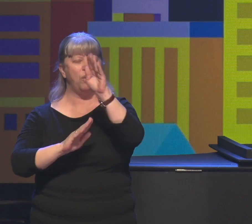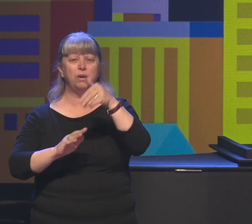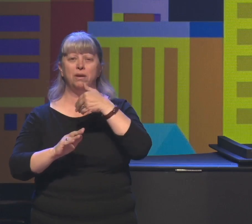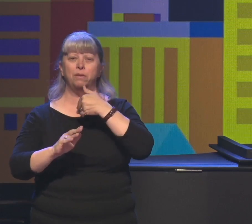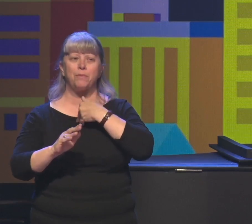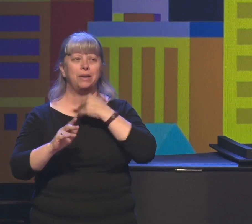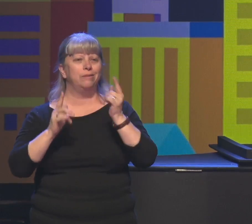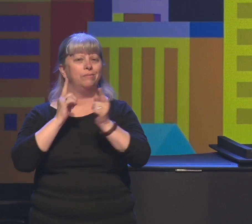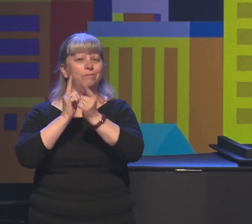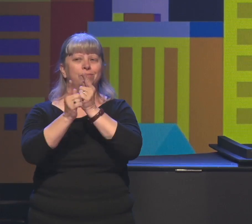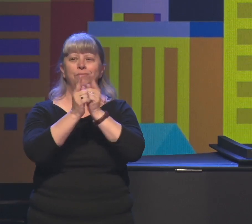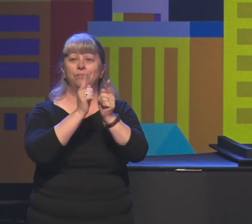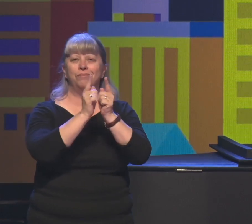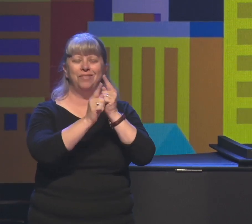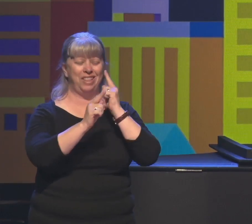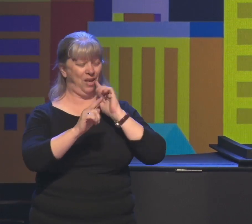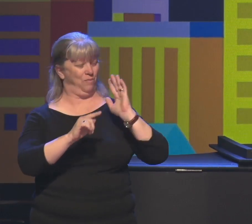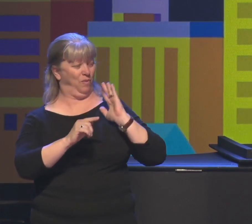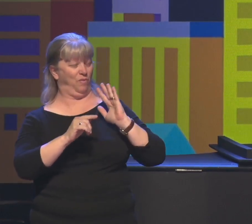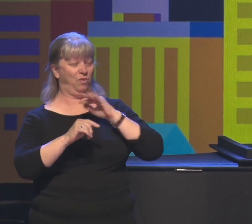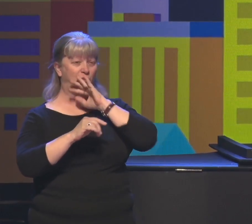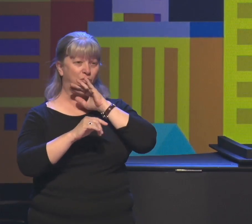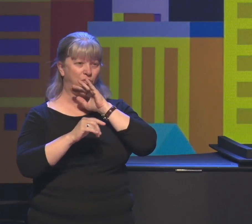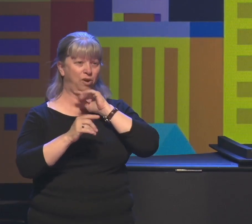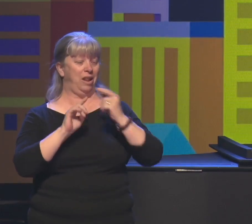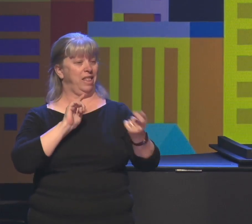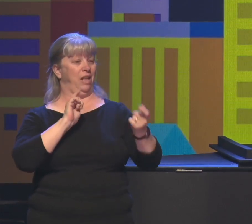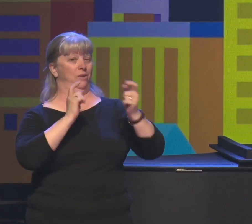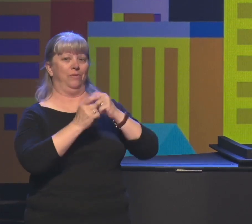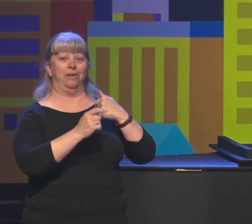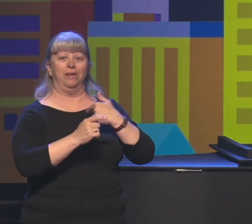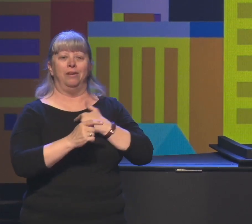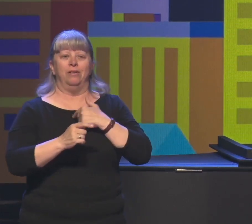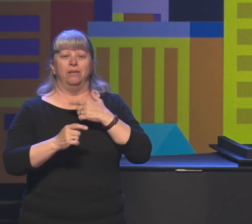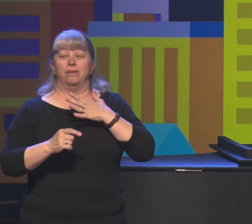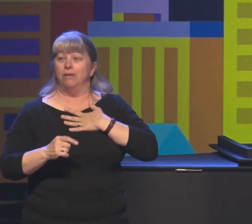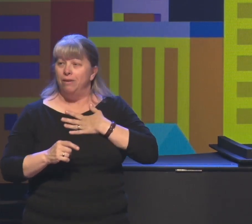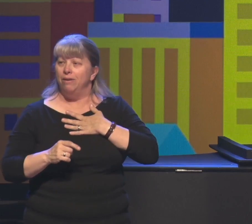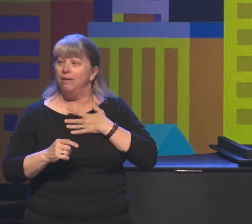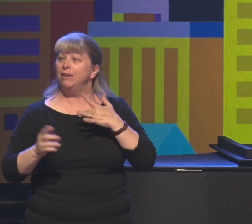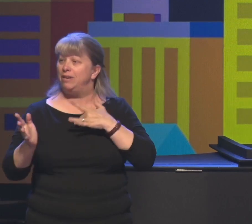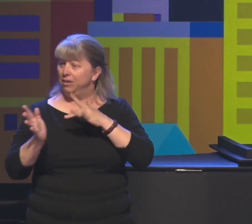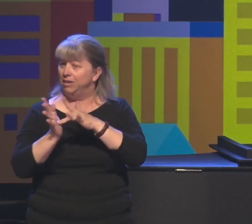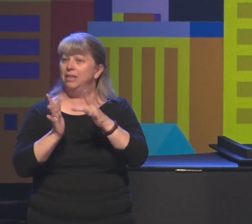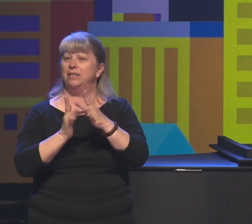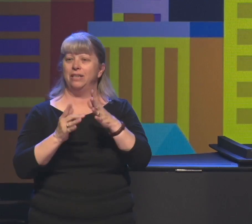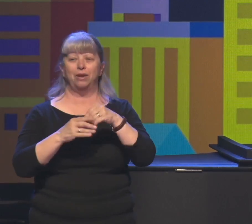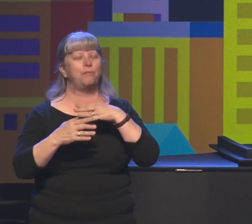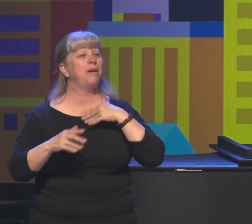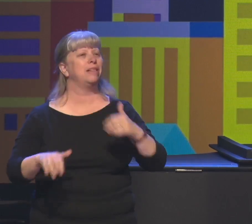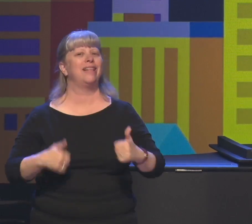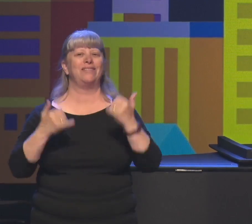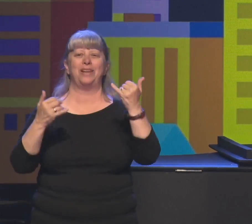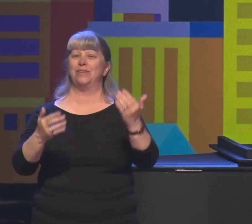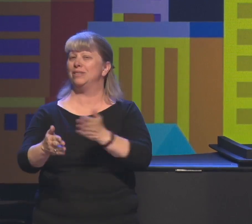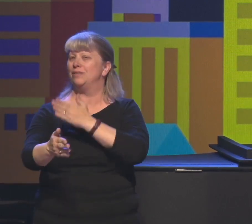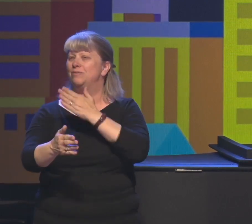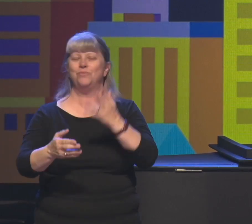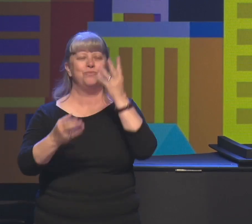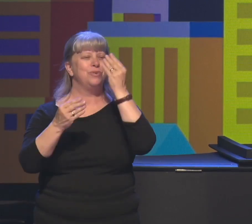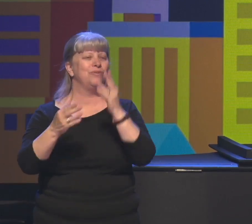with who we thought once was profane, and they transform us, and we're like, God, that was Jesus in my life. So we're going to sing this beautiful